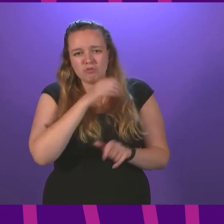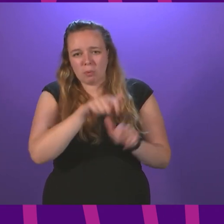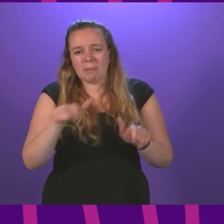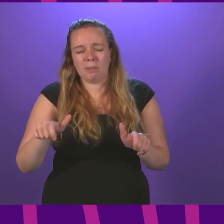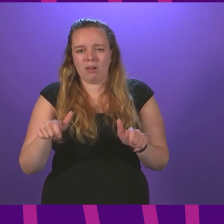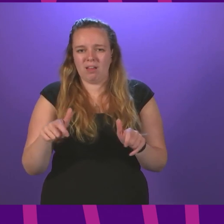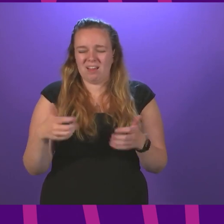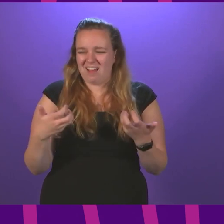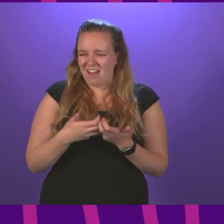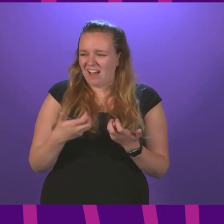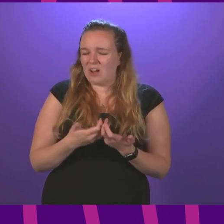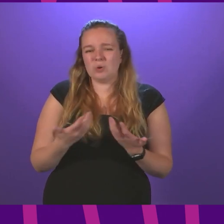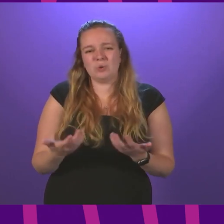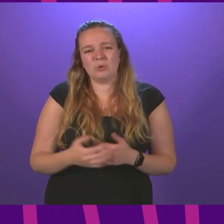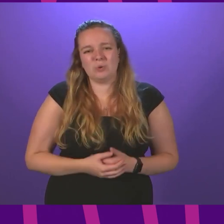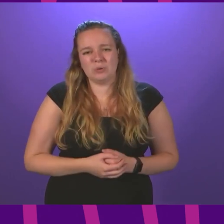How can that be right?